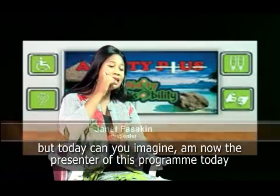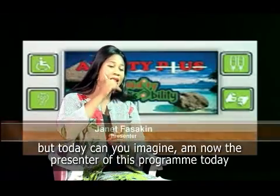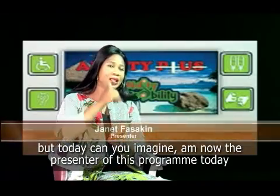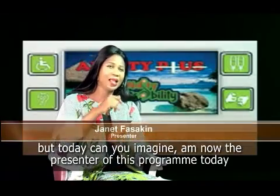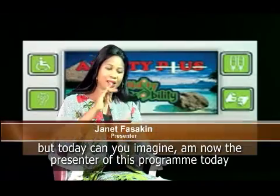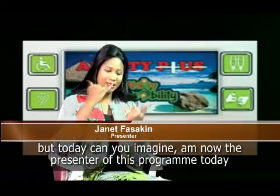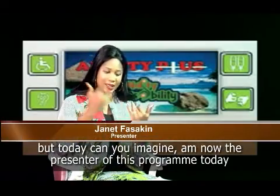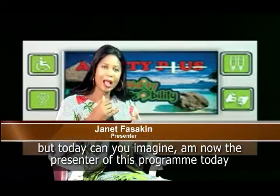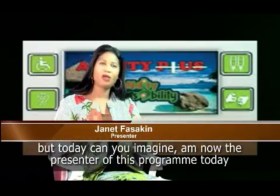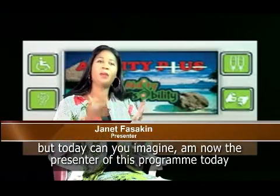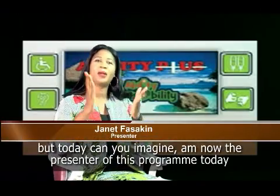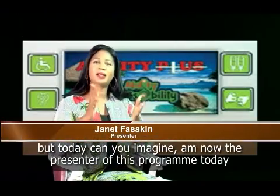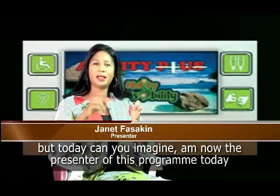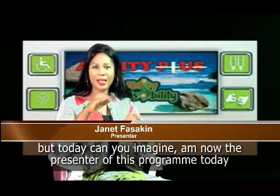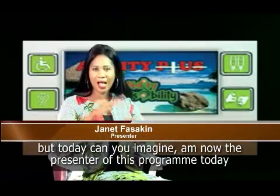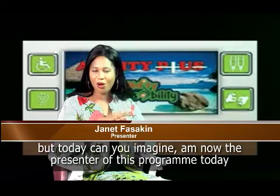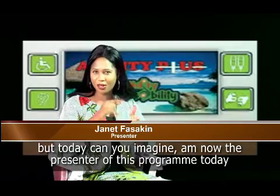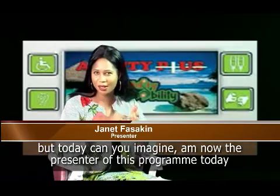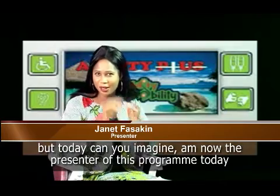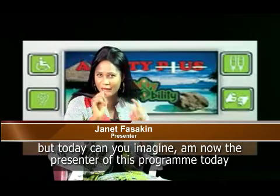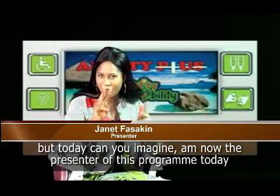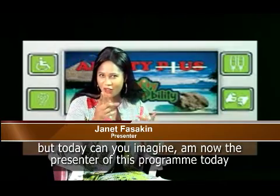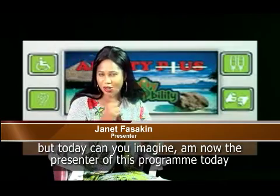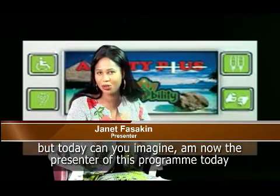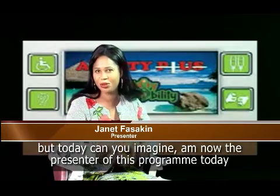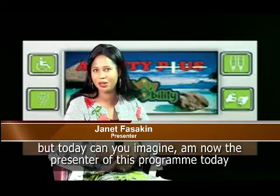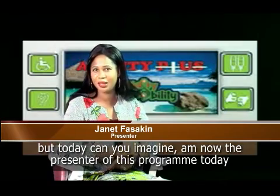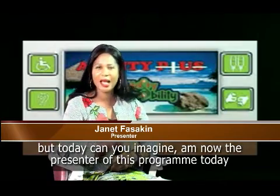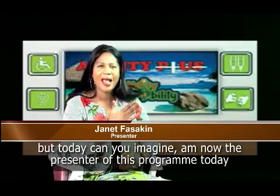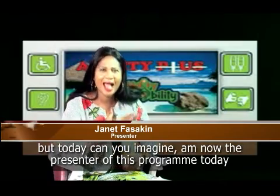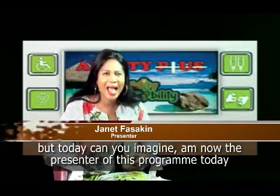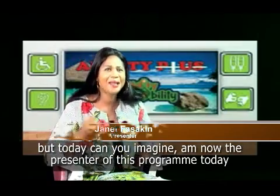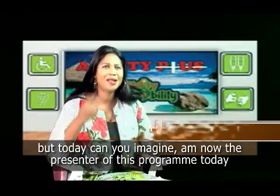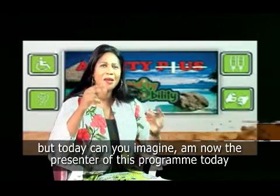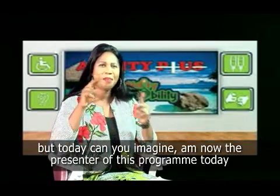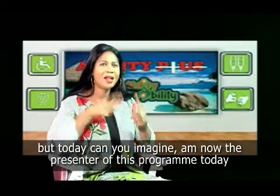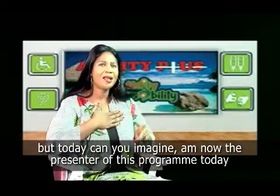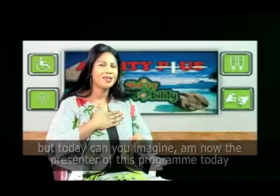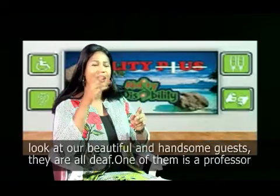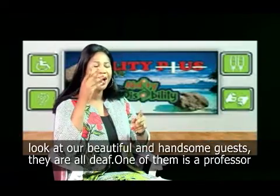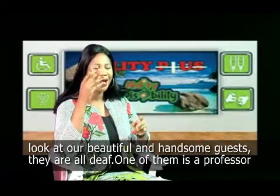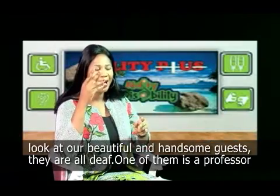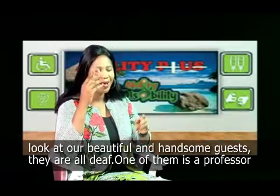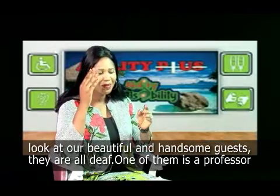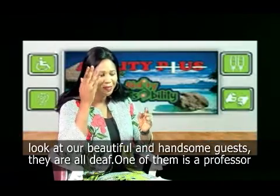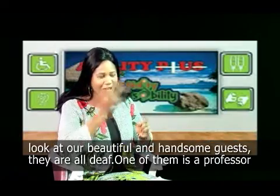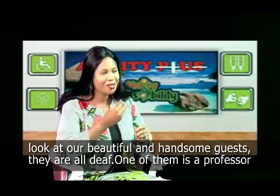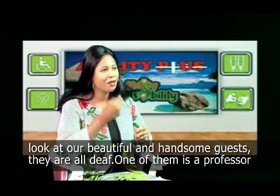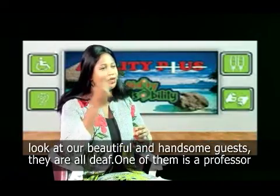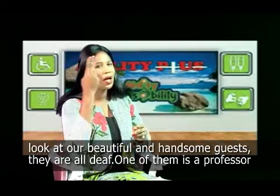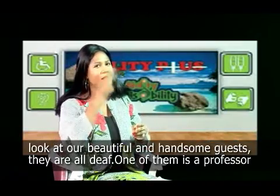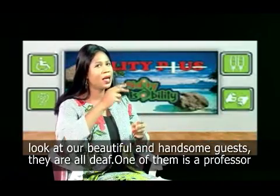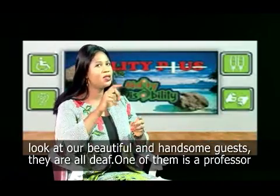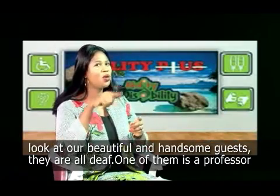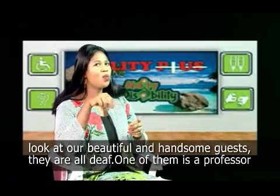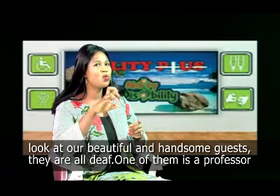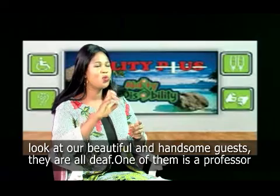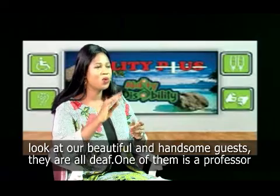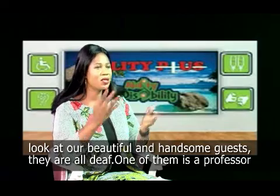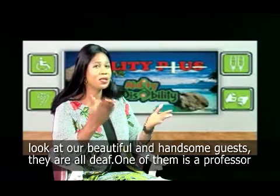imagine that girl is now a presenter on this television today? Look at our beautiful and handsome